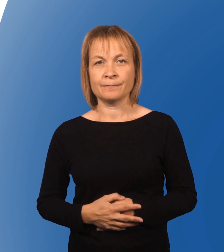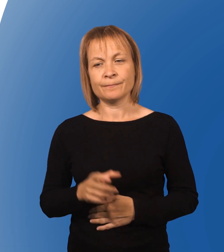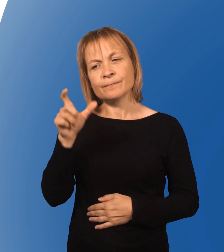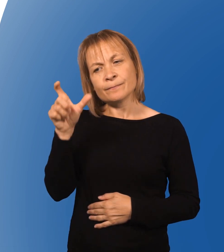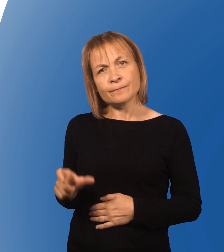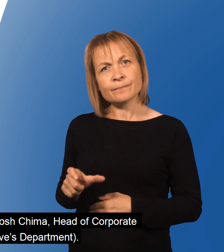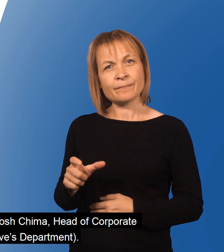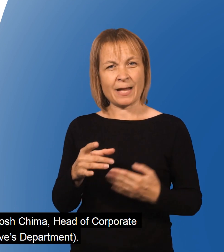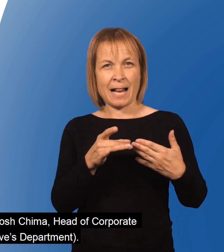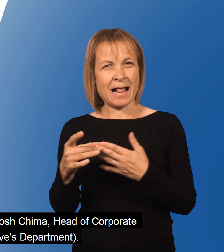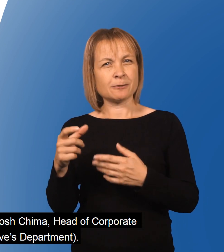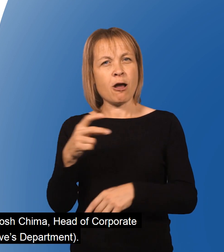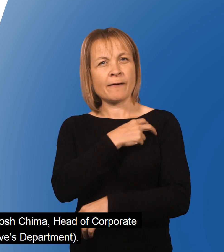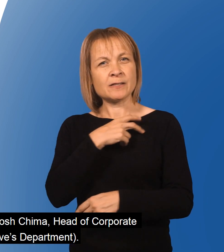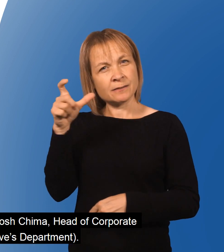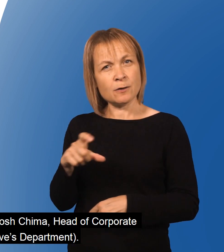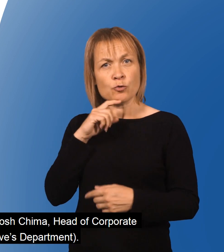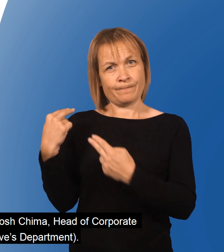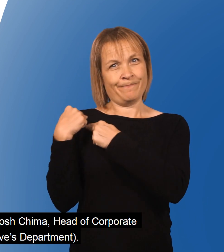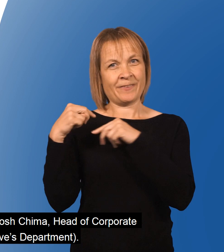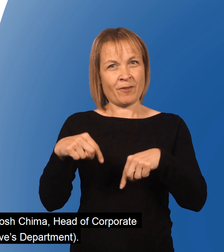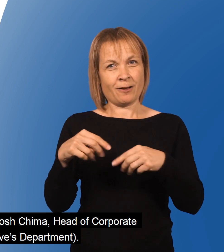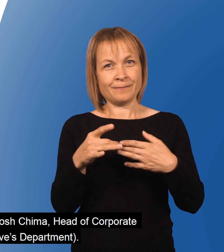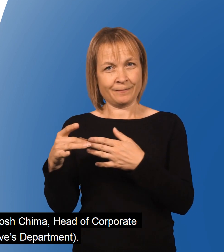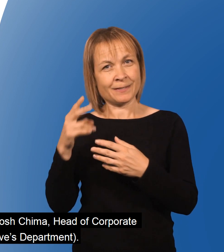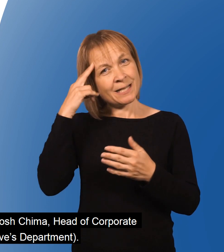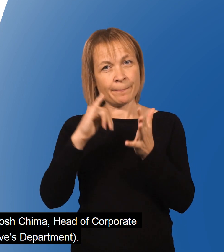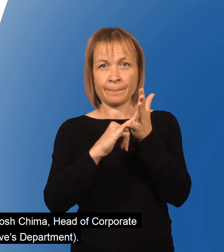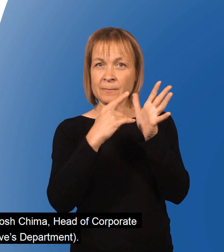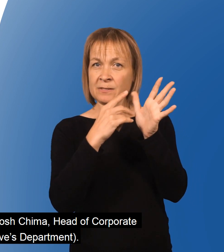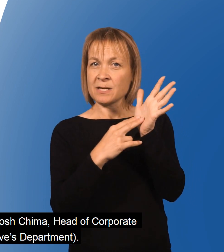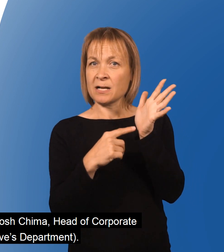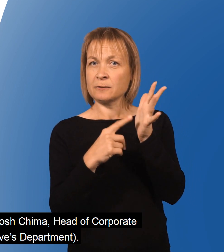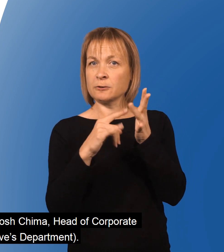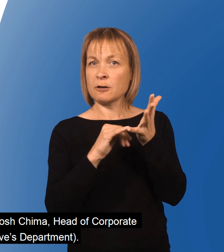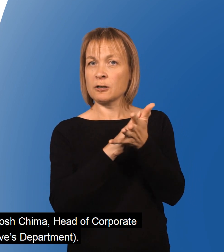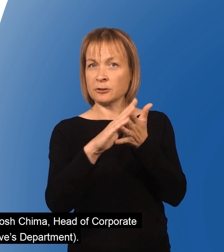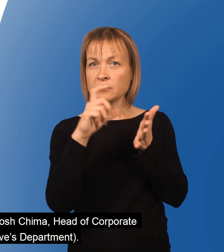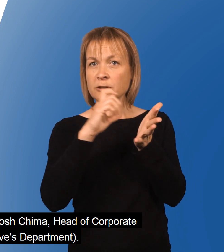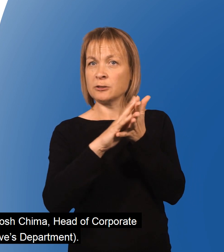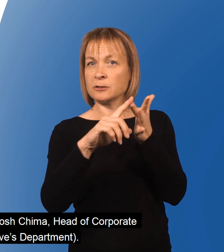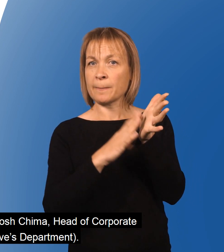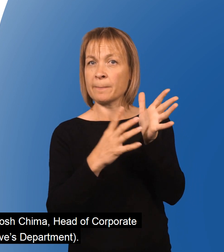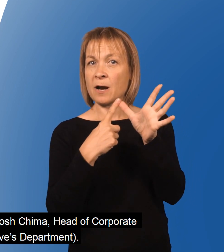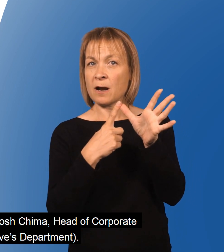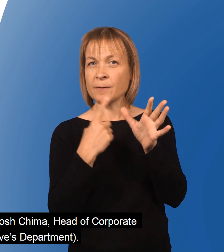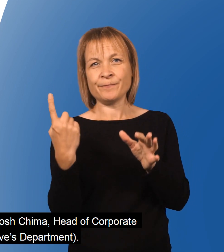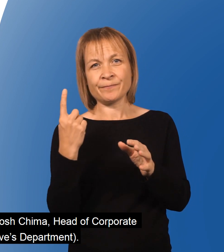The lead officer is Santosh Chima, Head of Corporate Equalities, Chief Executive's Department.